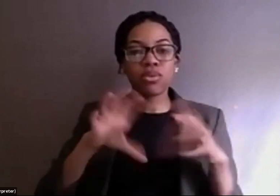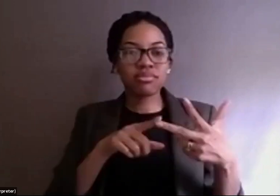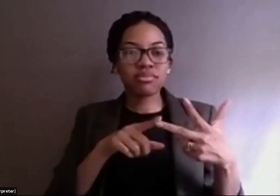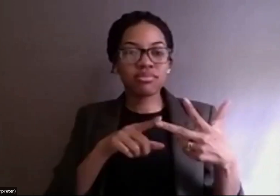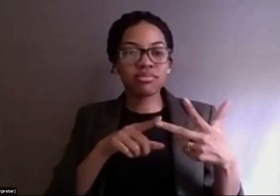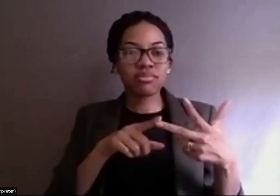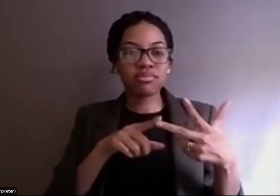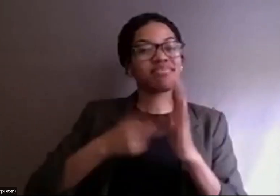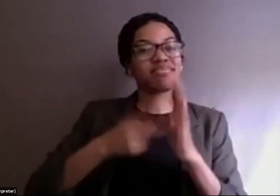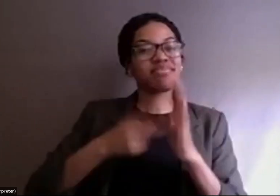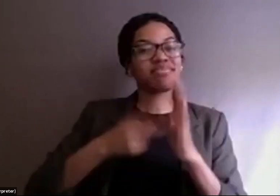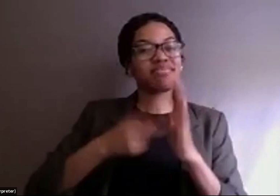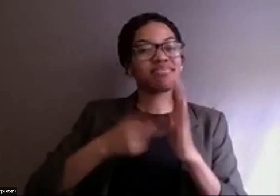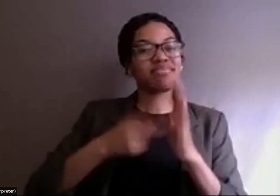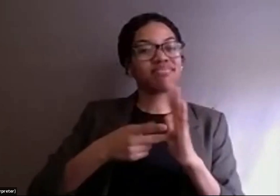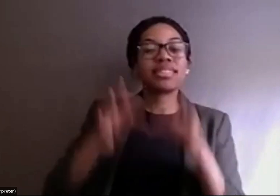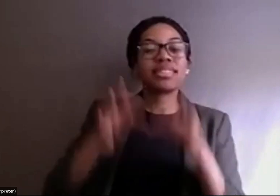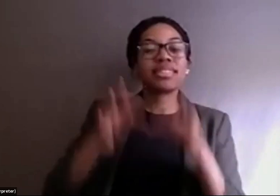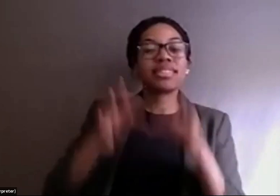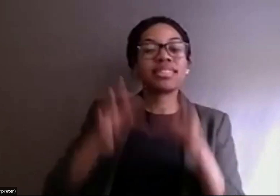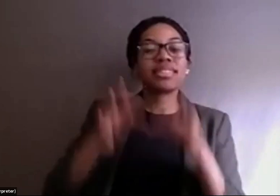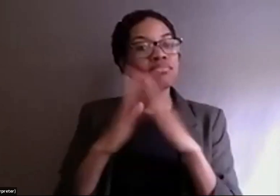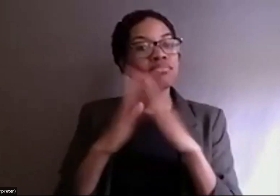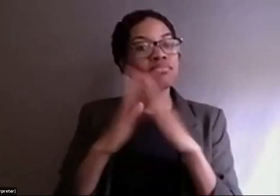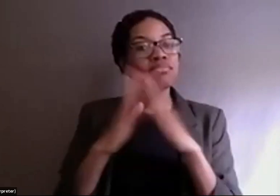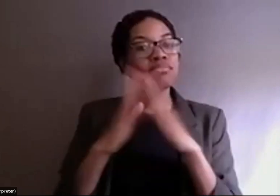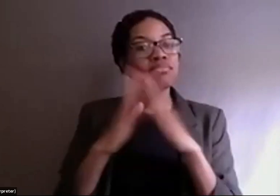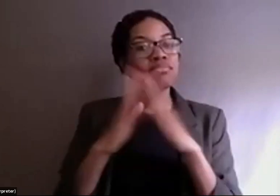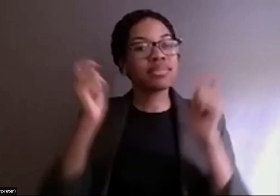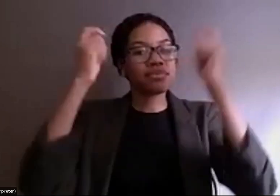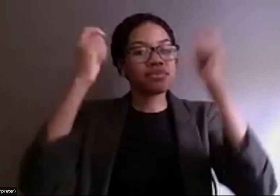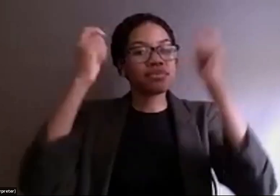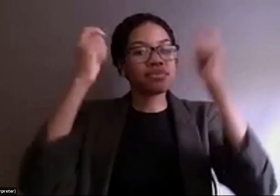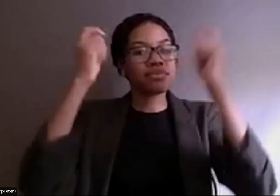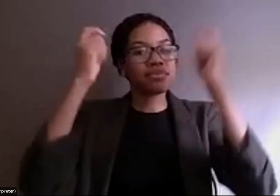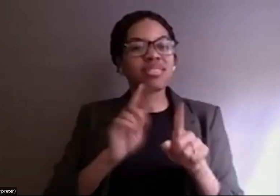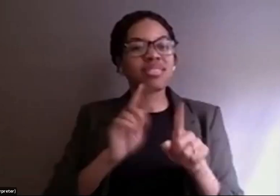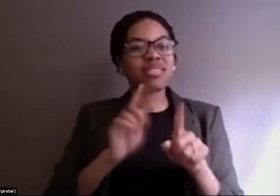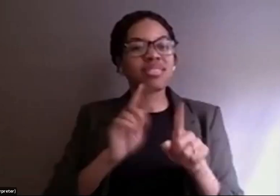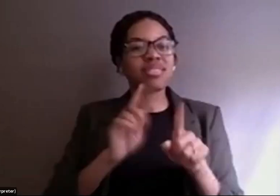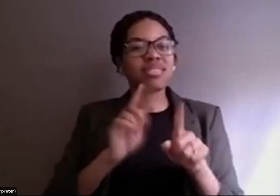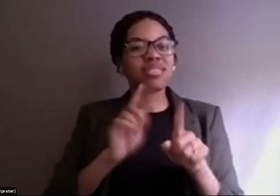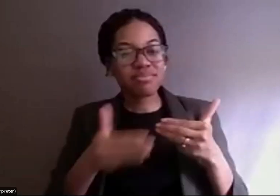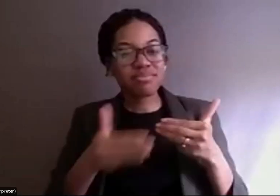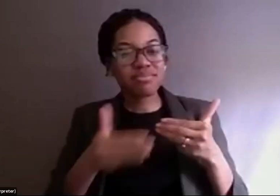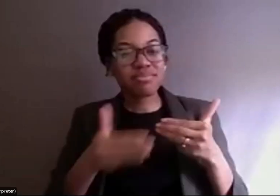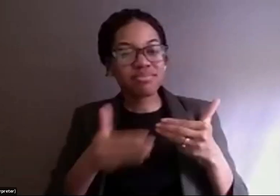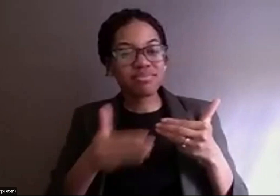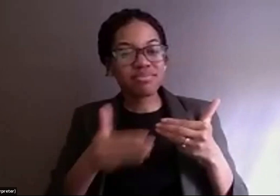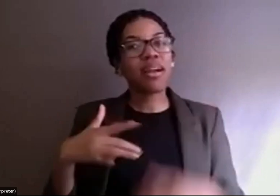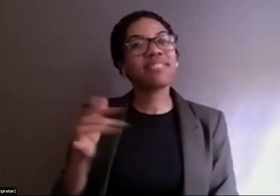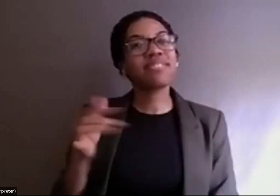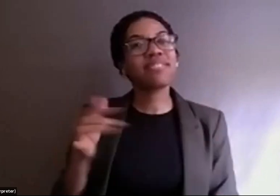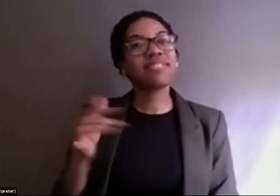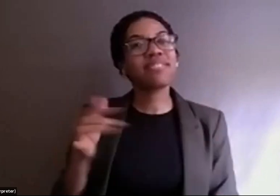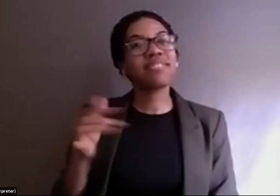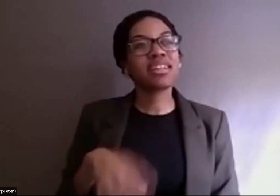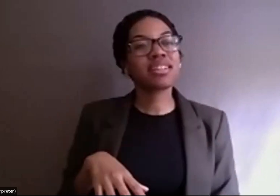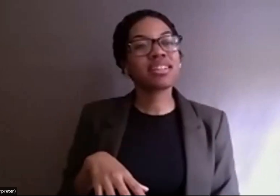working with Woke Vote to do something on Juneteenth. So my sense is we're getting a lot of people